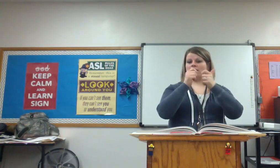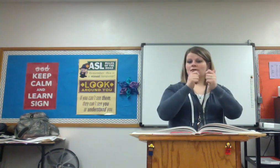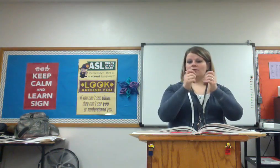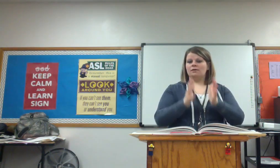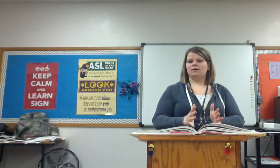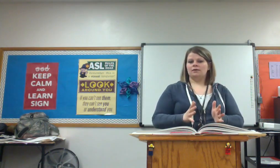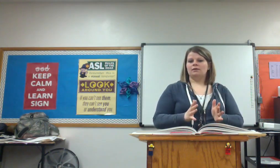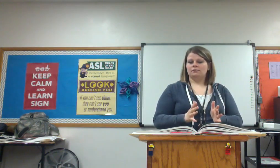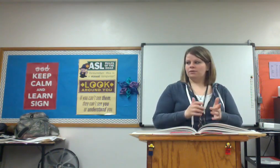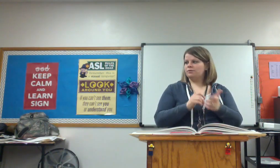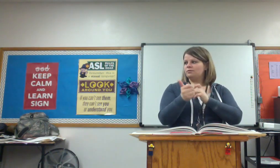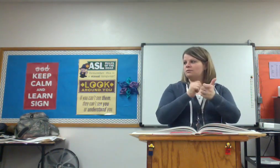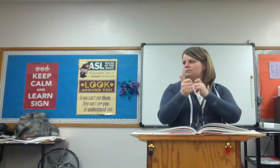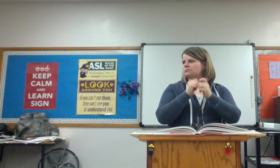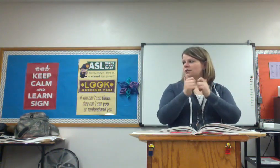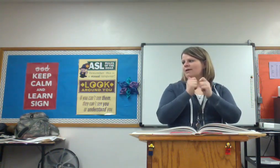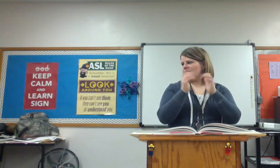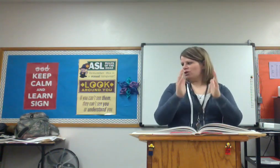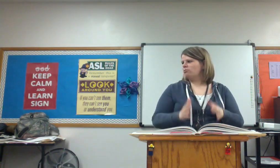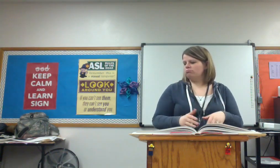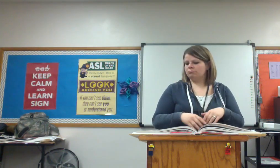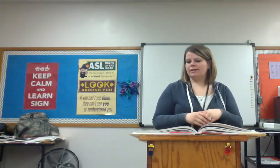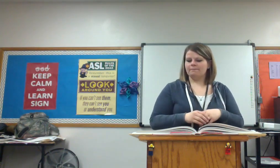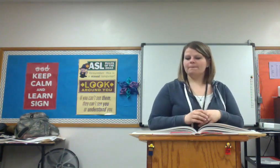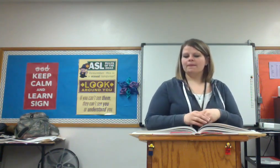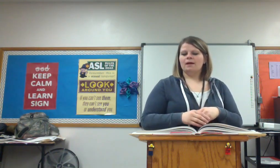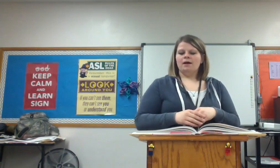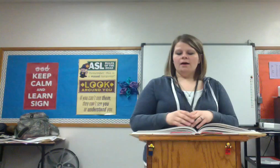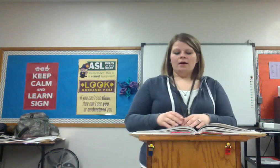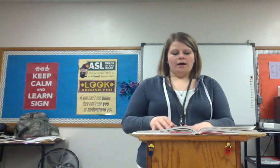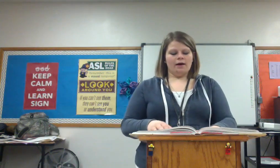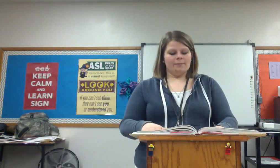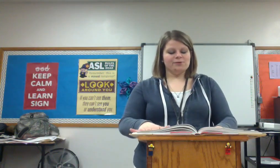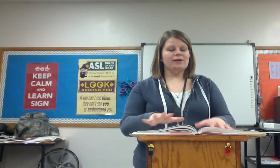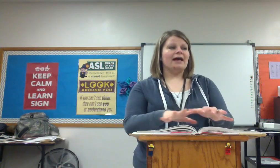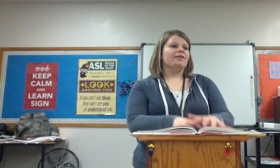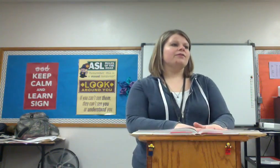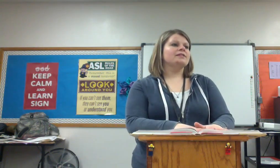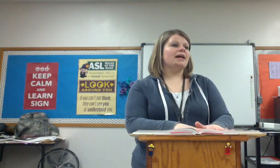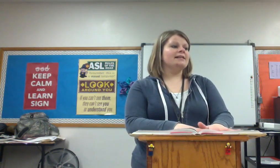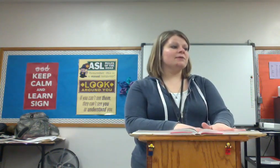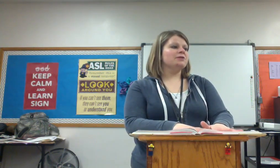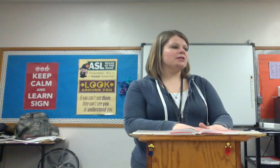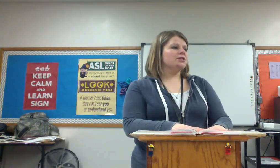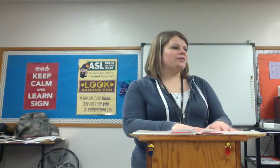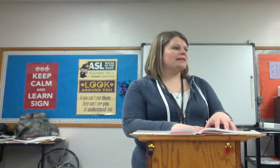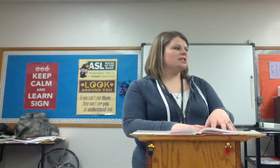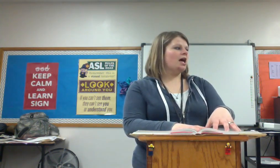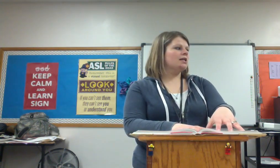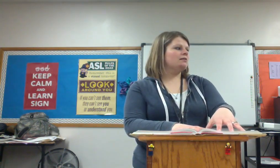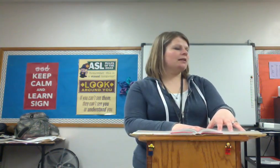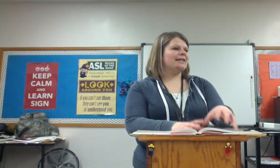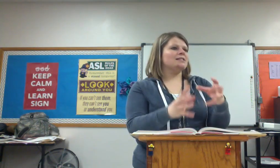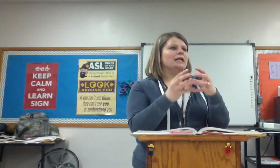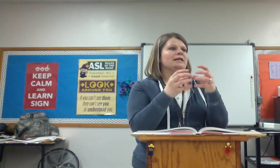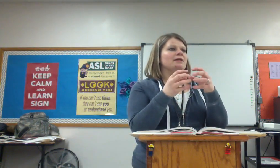basketball, you do competitor. Yep. So yeah, the signs that we just learned, that's not it's not limited